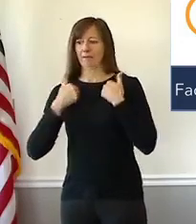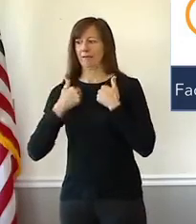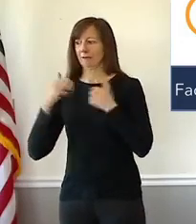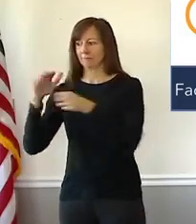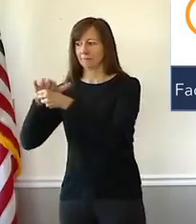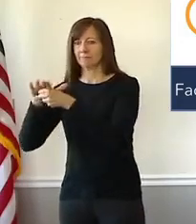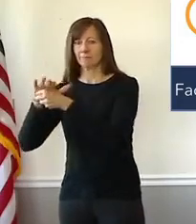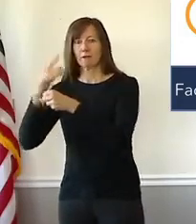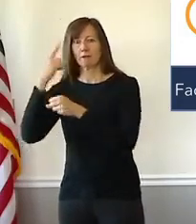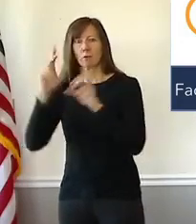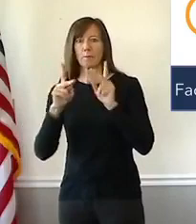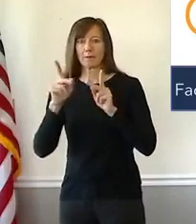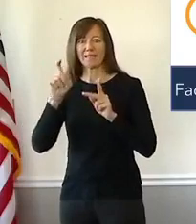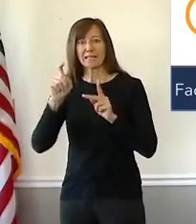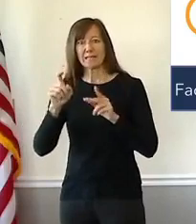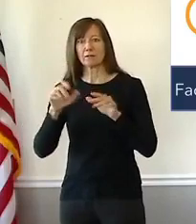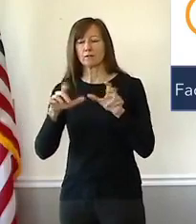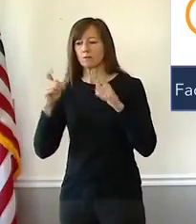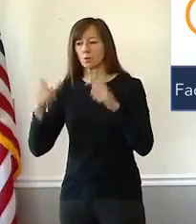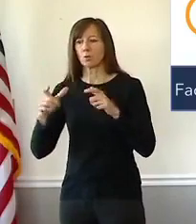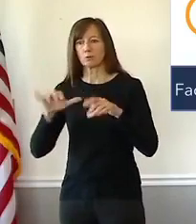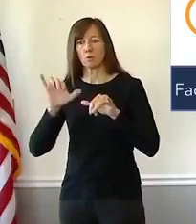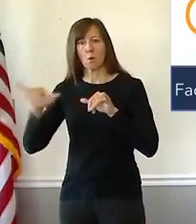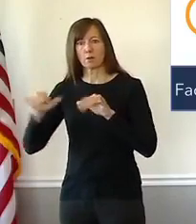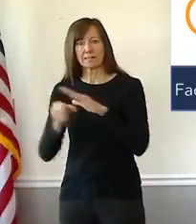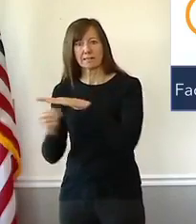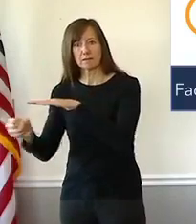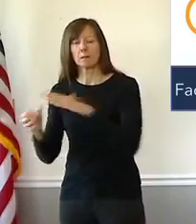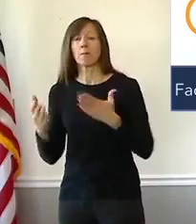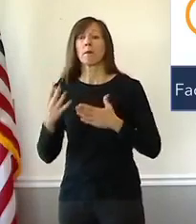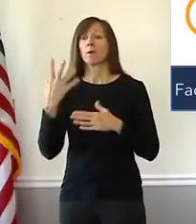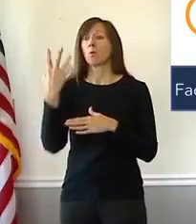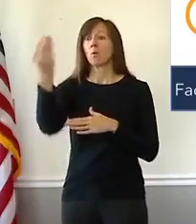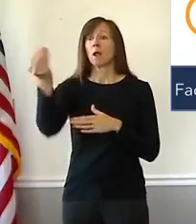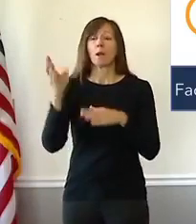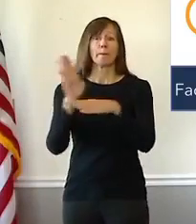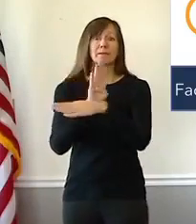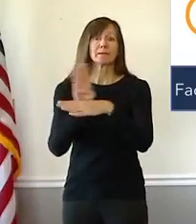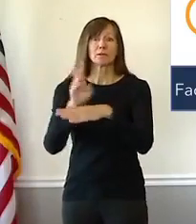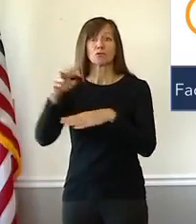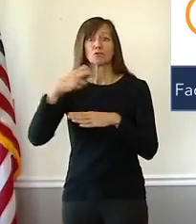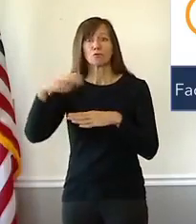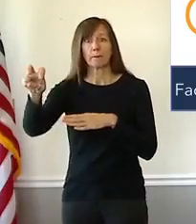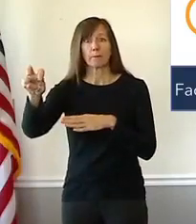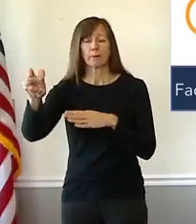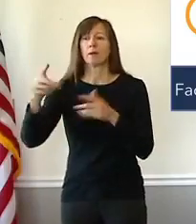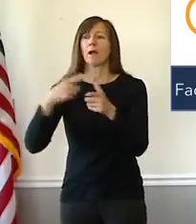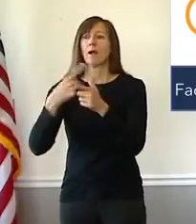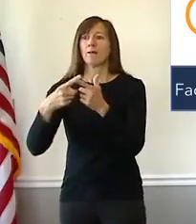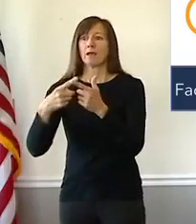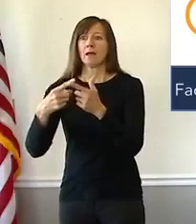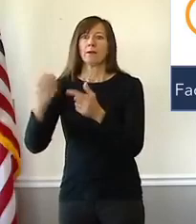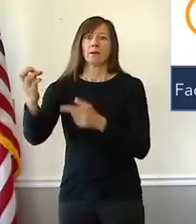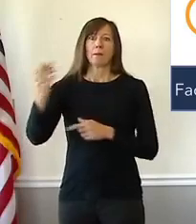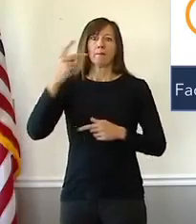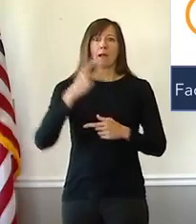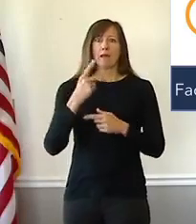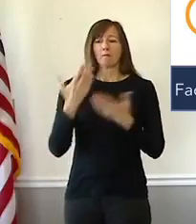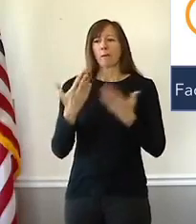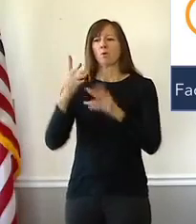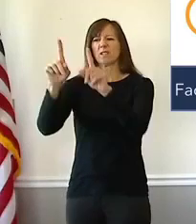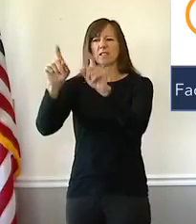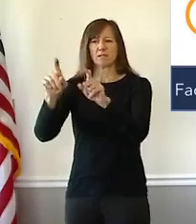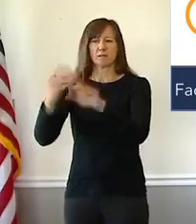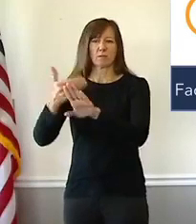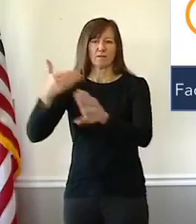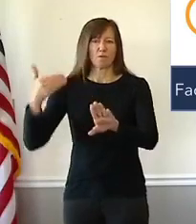on a business trip, you came back, and you may have tested positive before coming into contact with a spouse or a family,